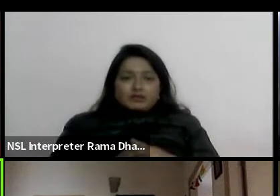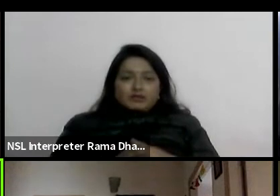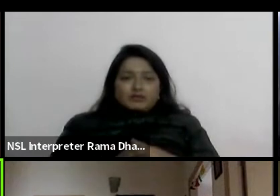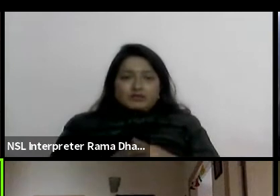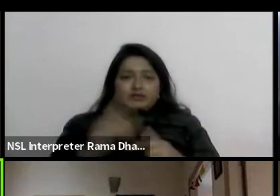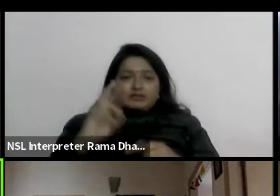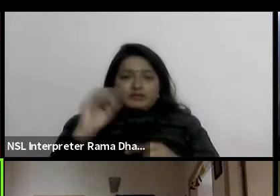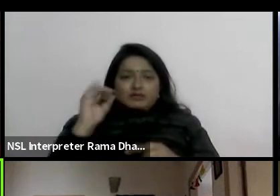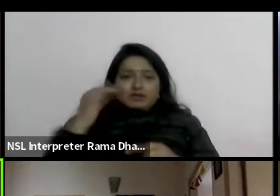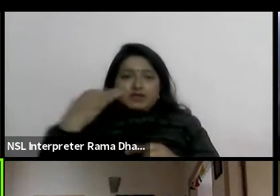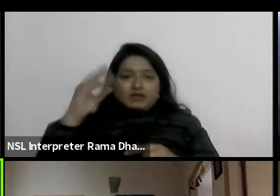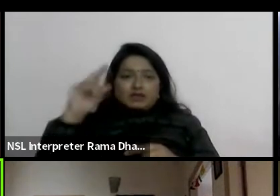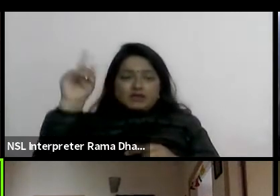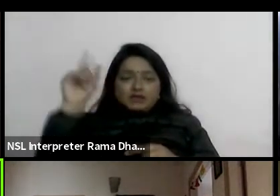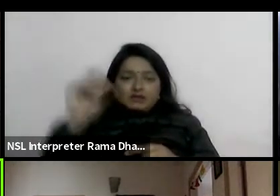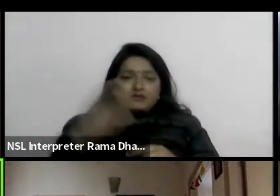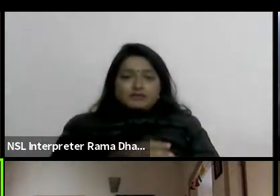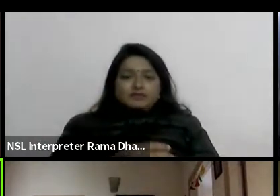Philister.